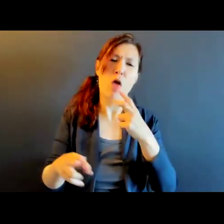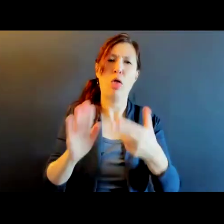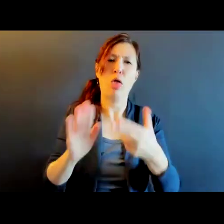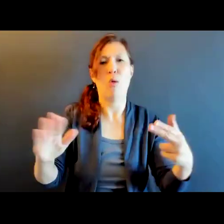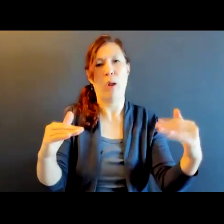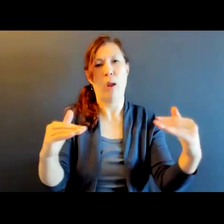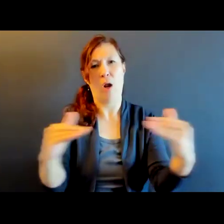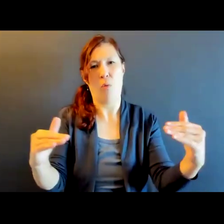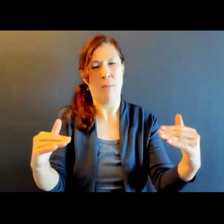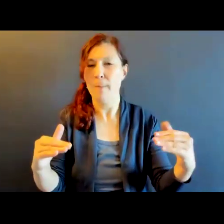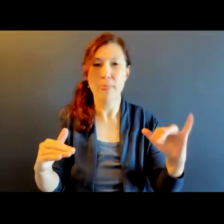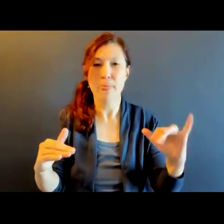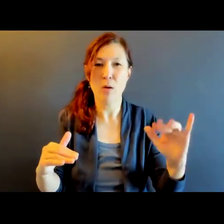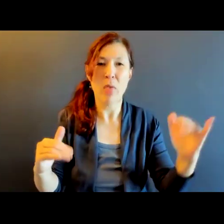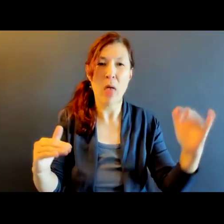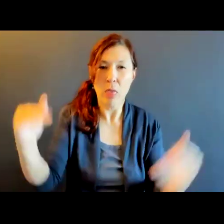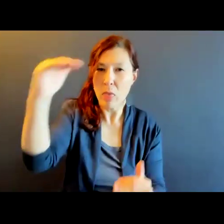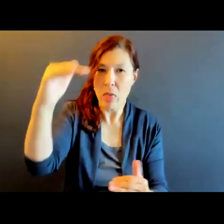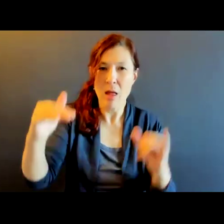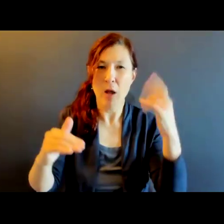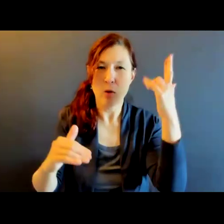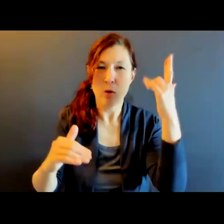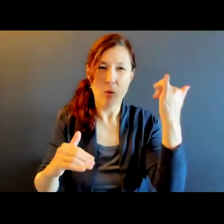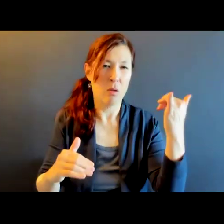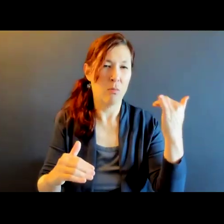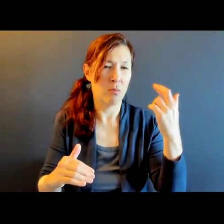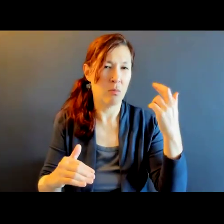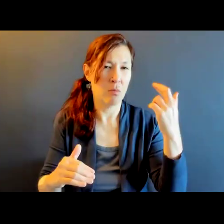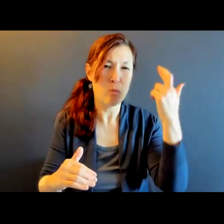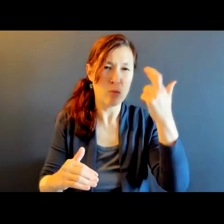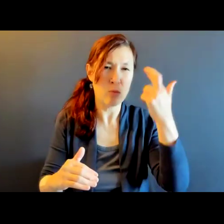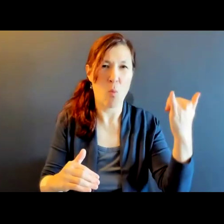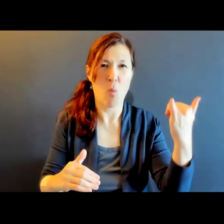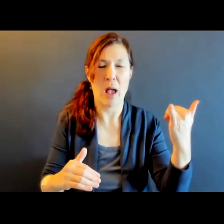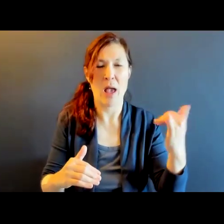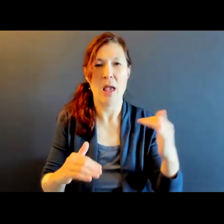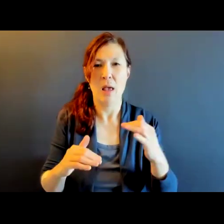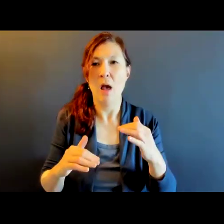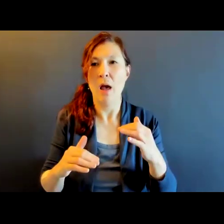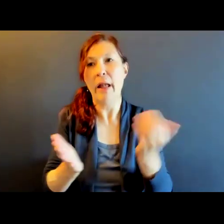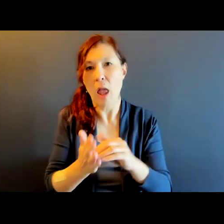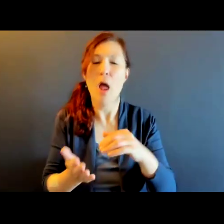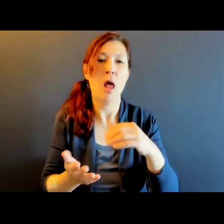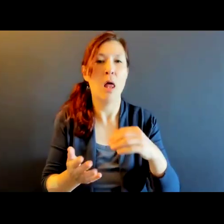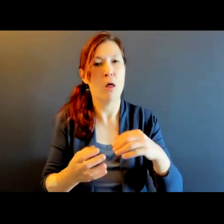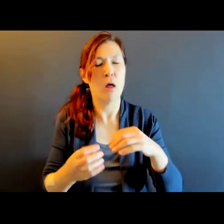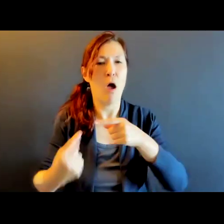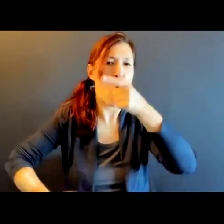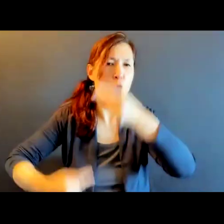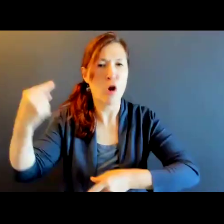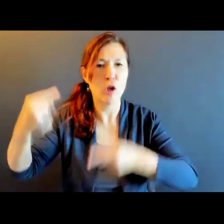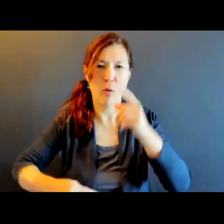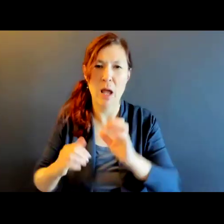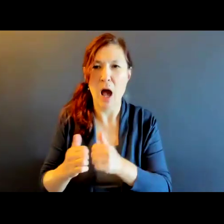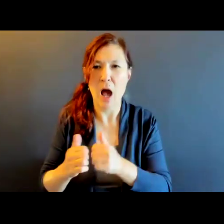Inequality is why we are once again revisiting how to dole out seats for the favored few to schools with